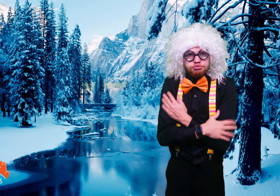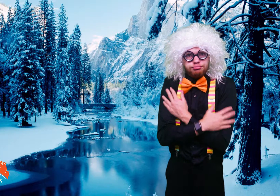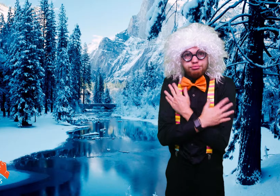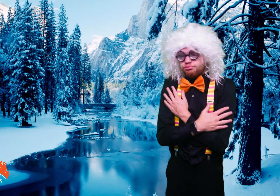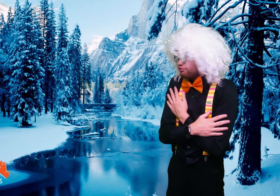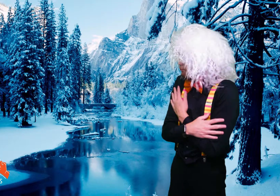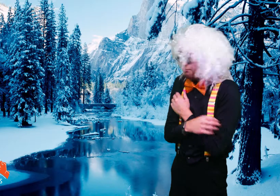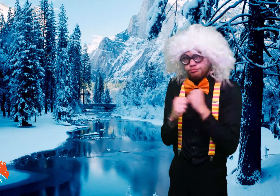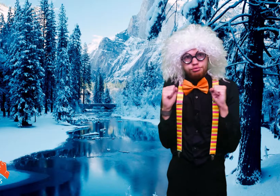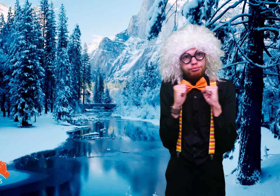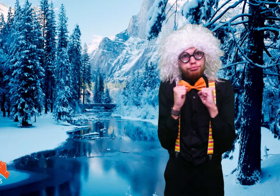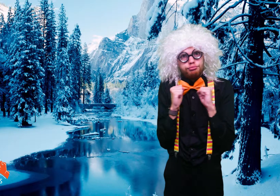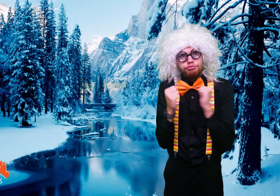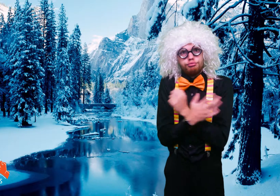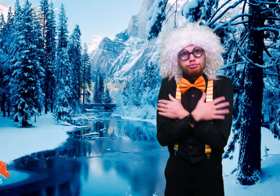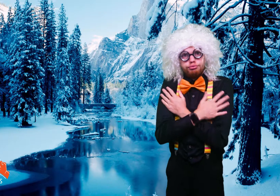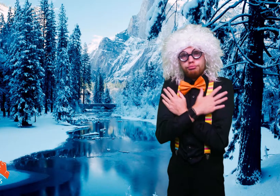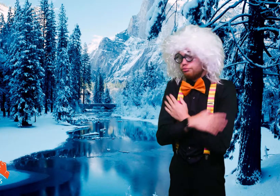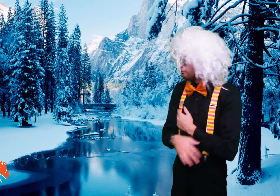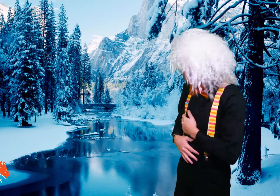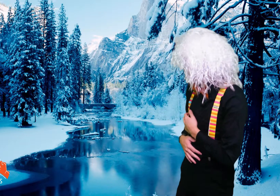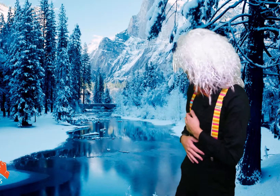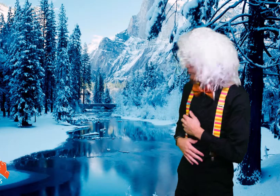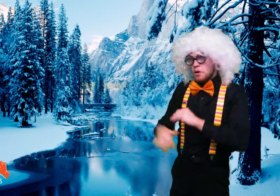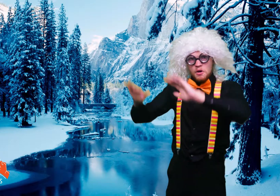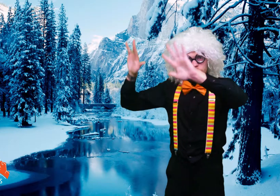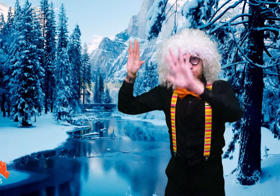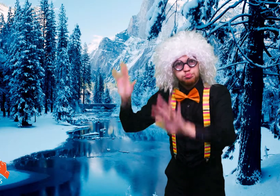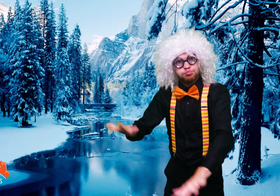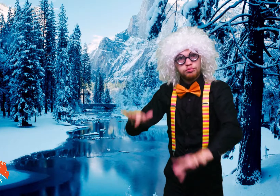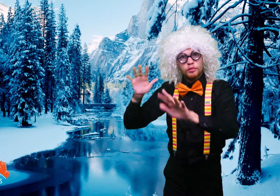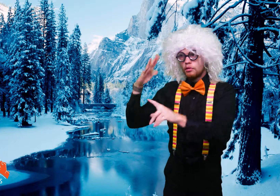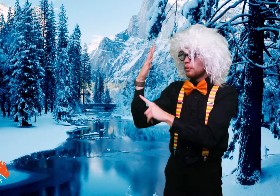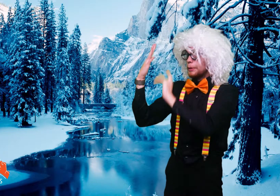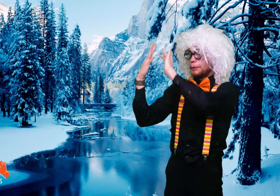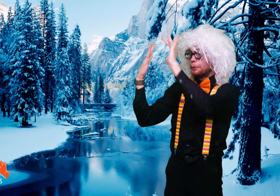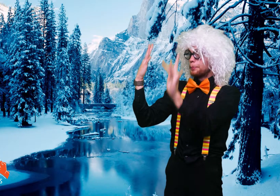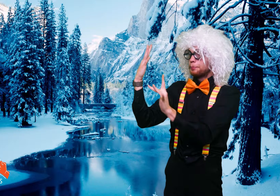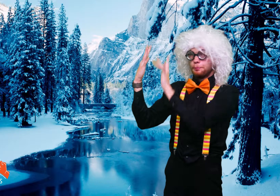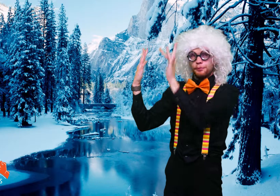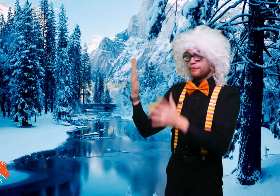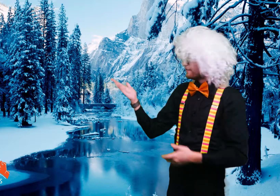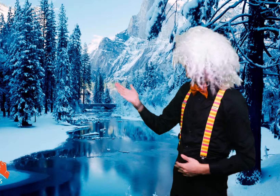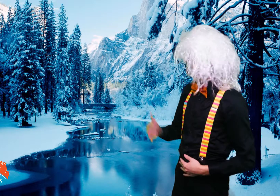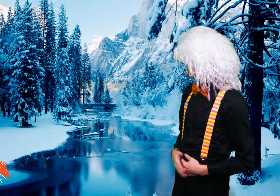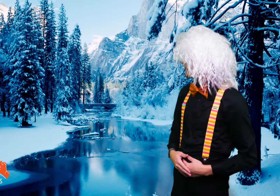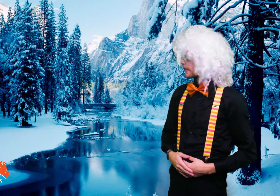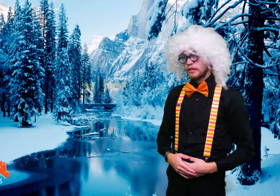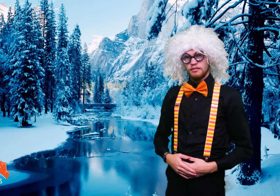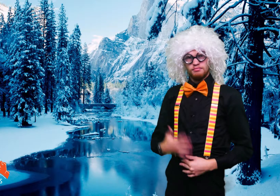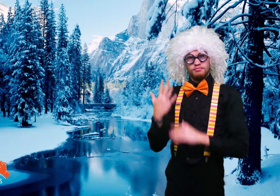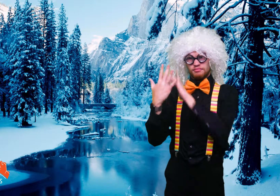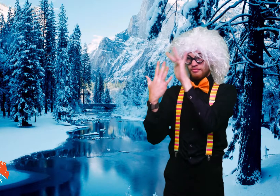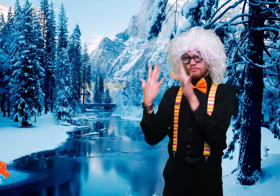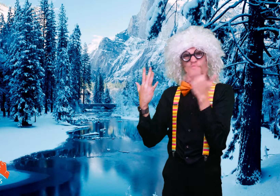Brr! It's so cold. Lots of snow and trees. They have no leaves.